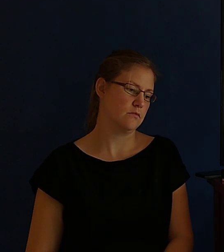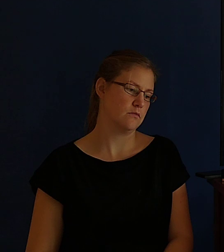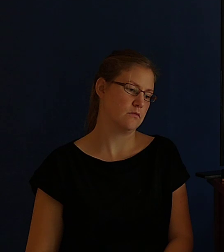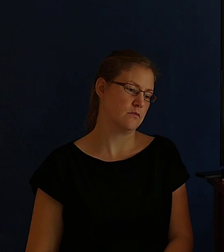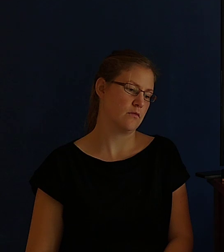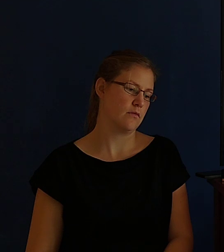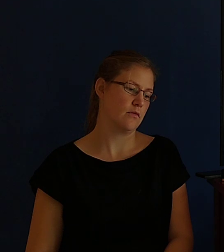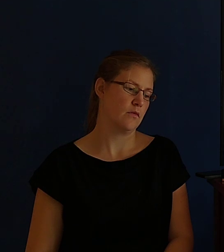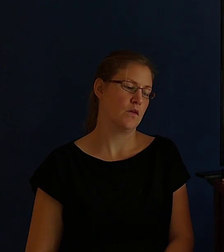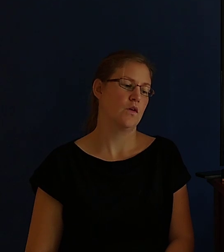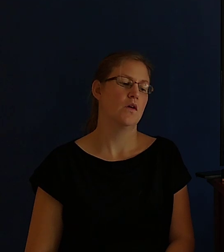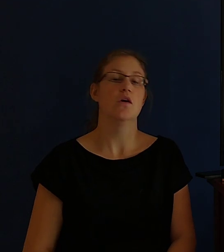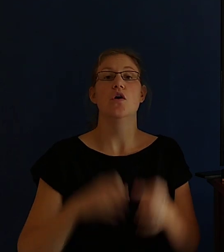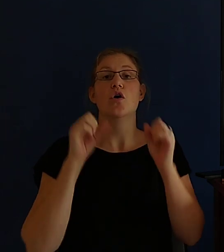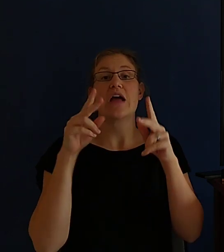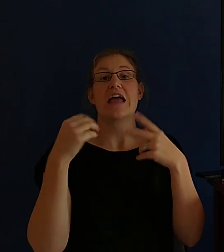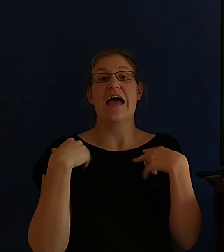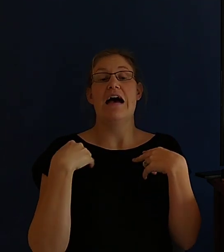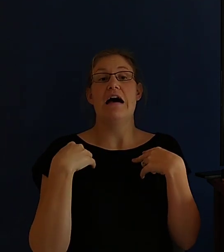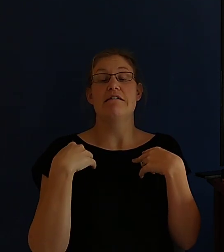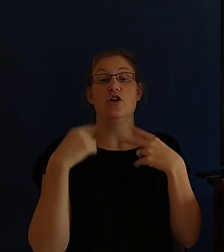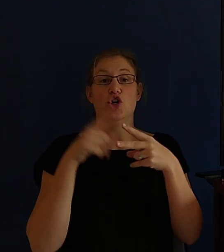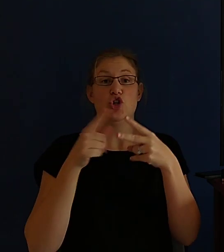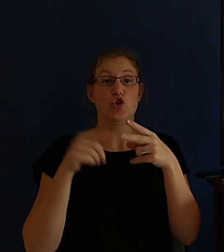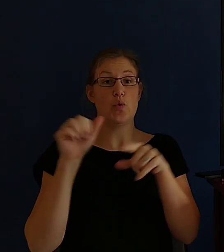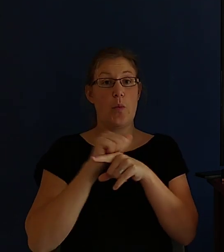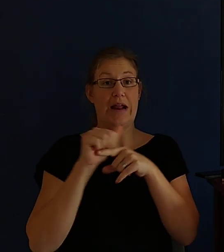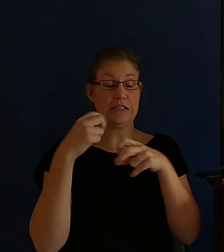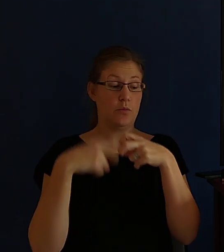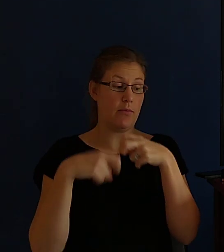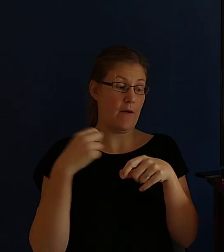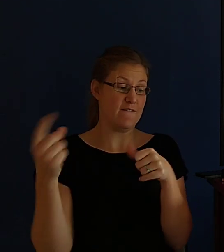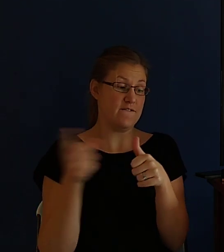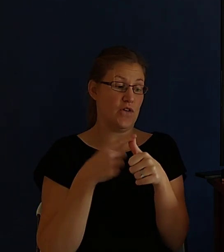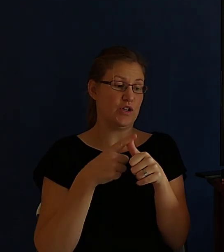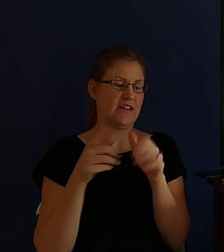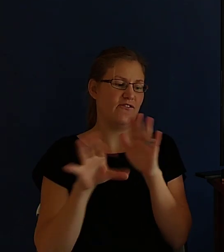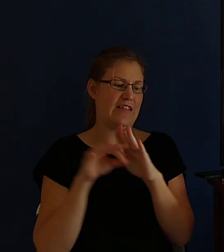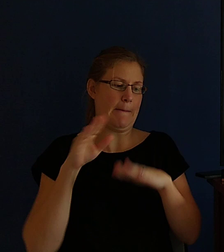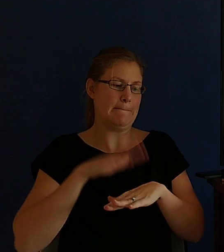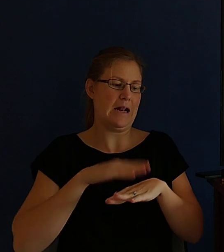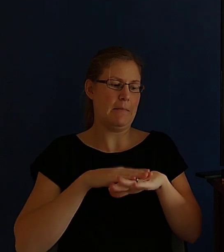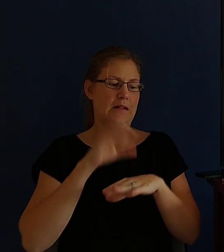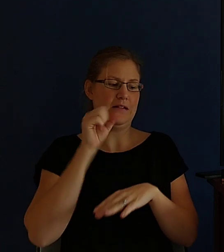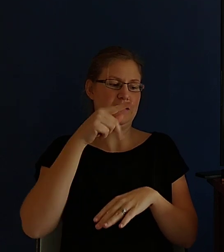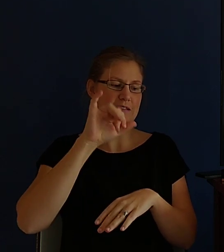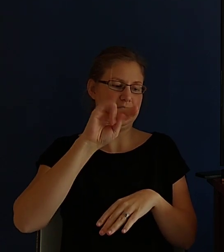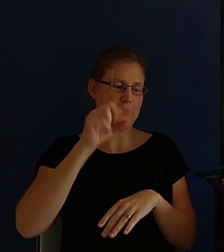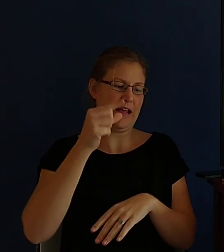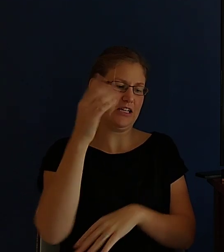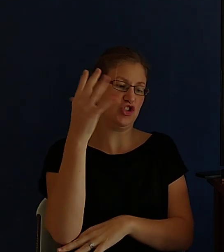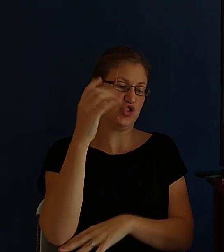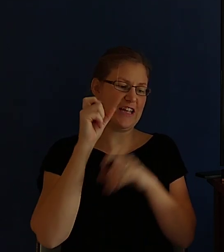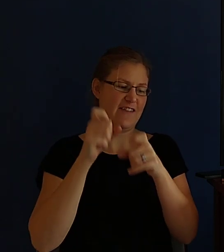Okay, so you have two practice problems. The first one, find the minimum spanning tree given by Prim's algorithm for the